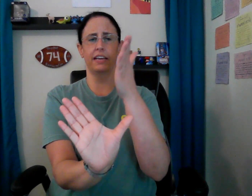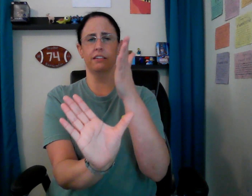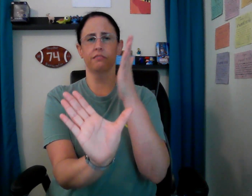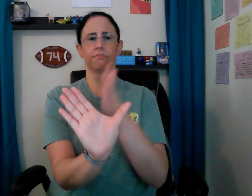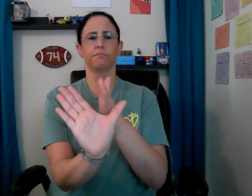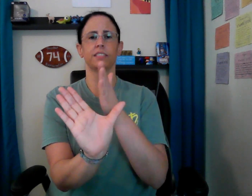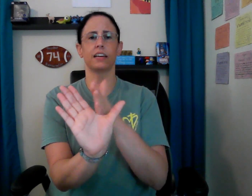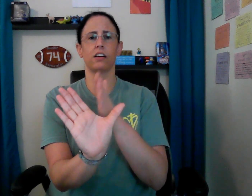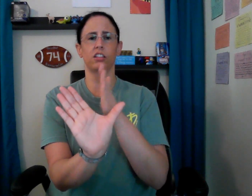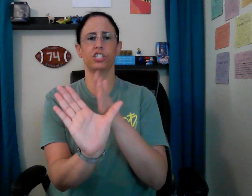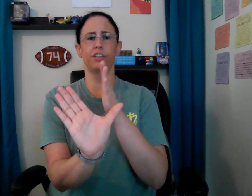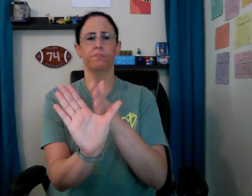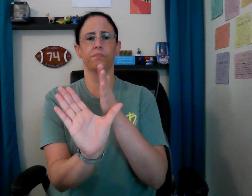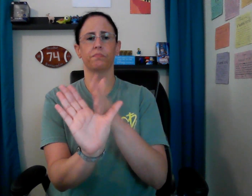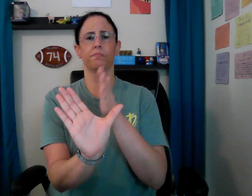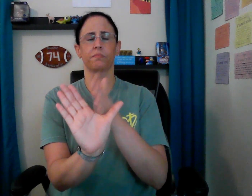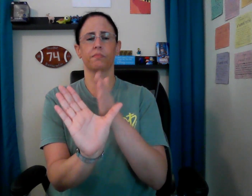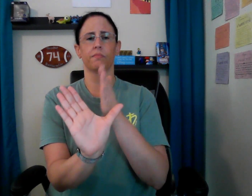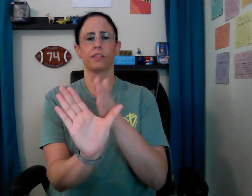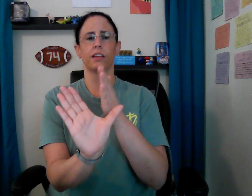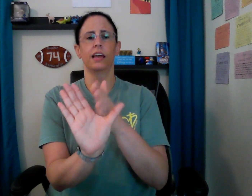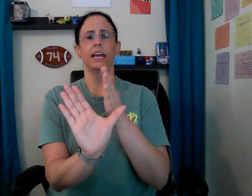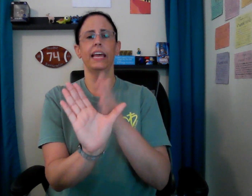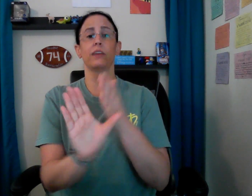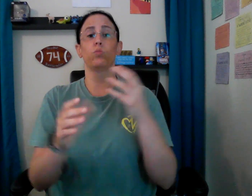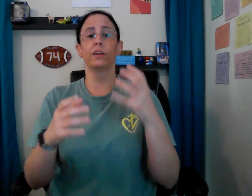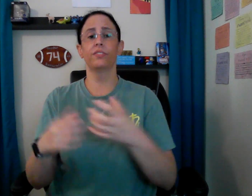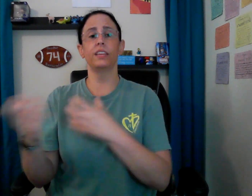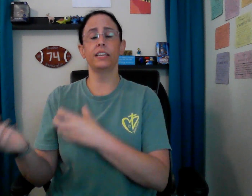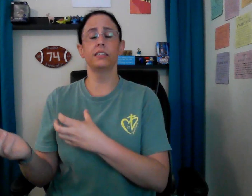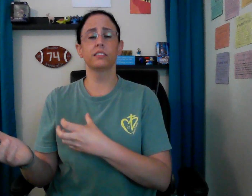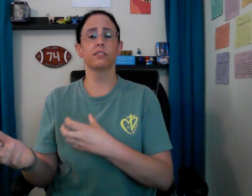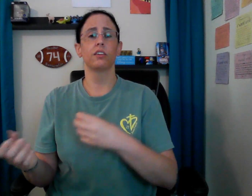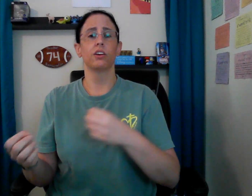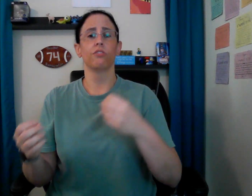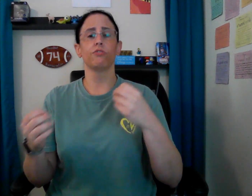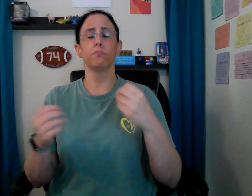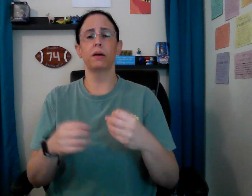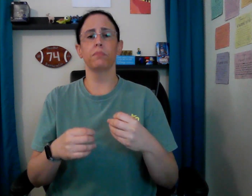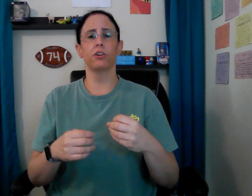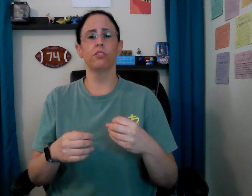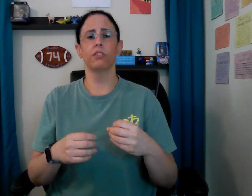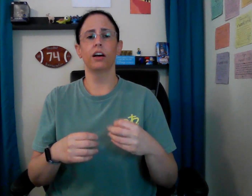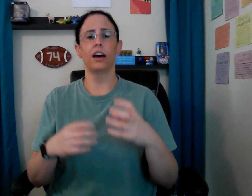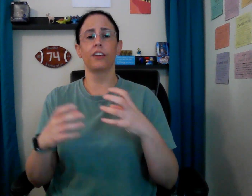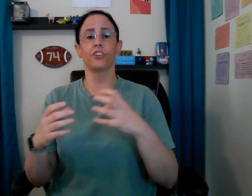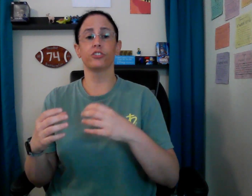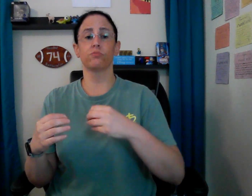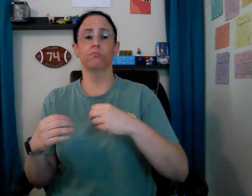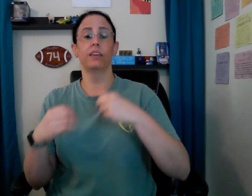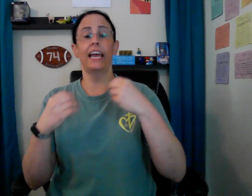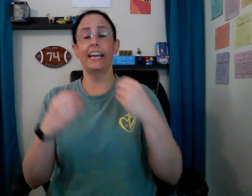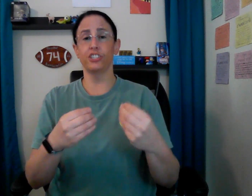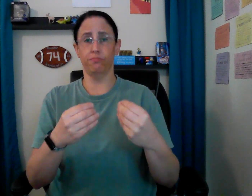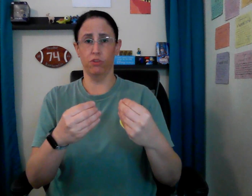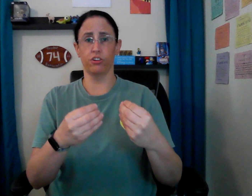hand, psychology. And with these, remember there's agent